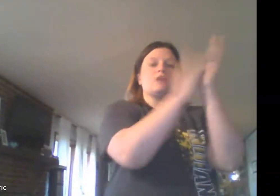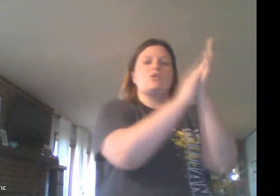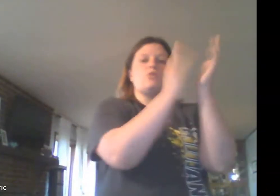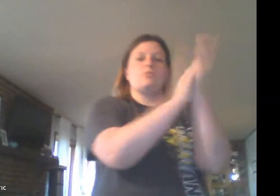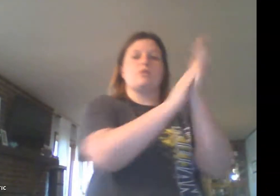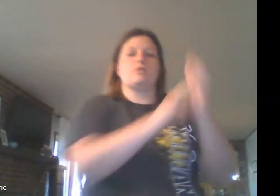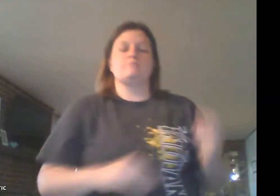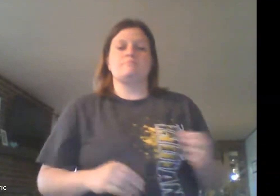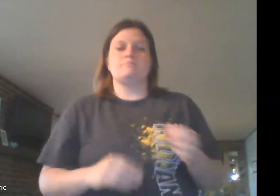October,